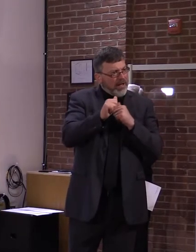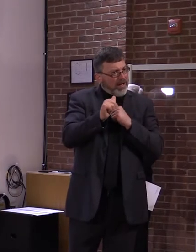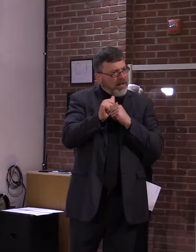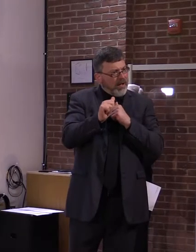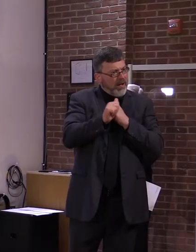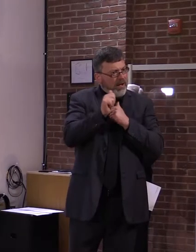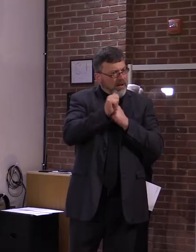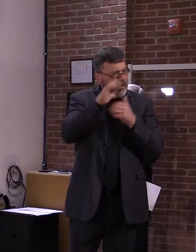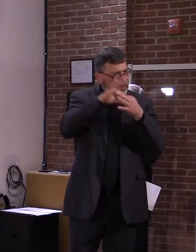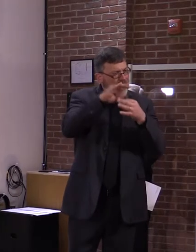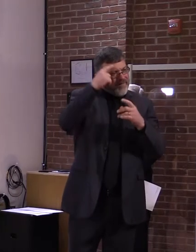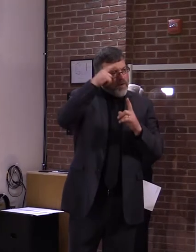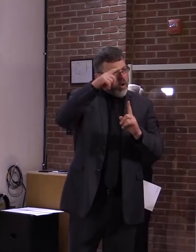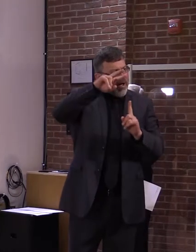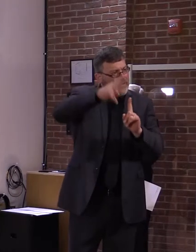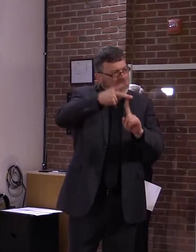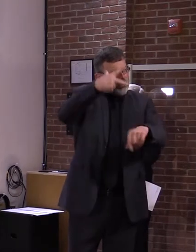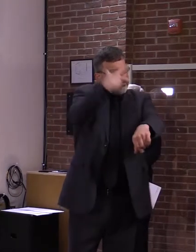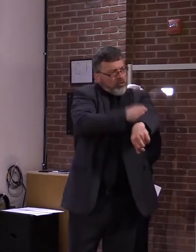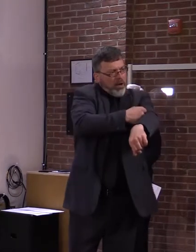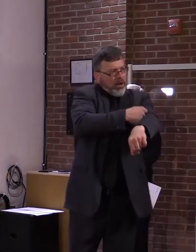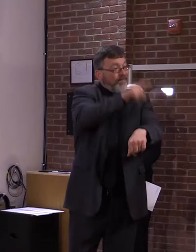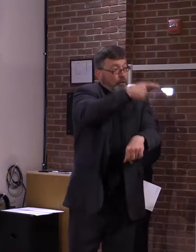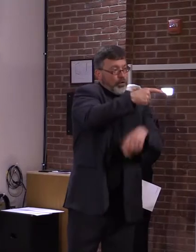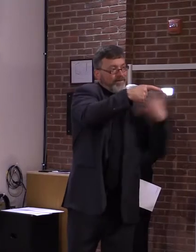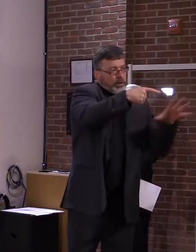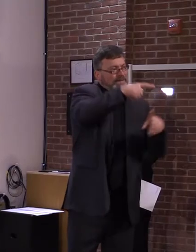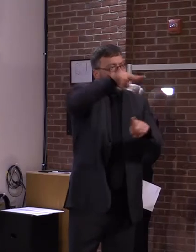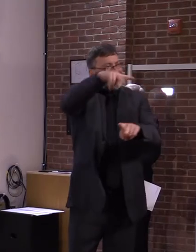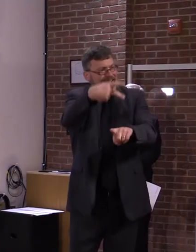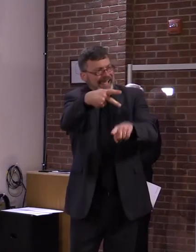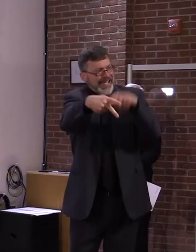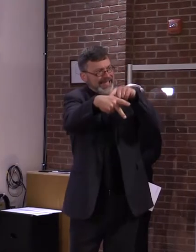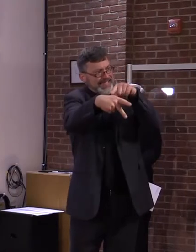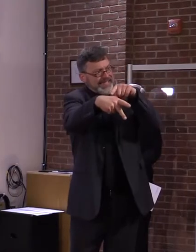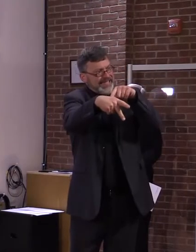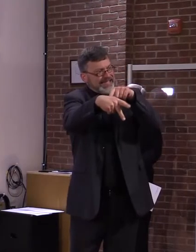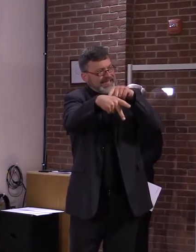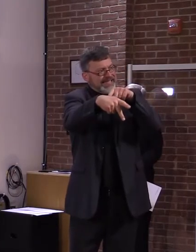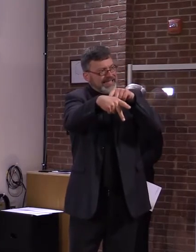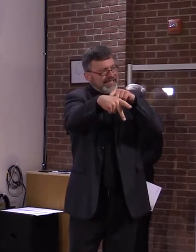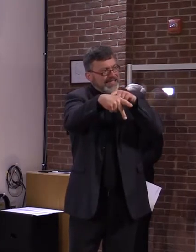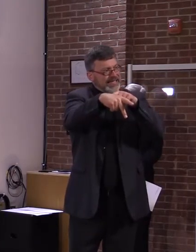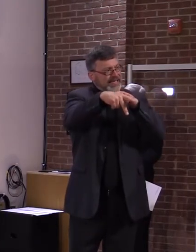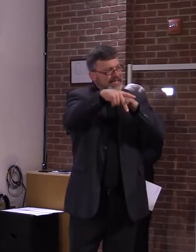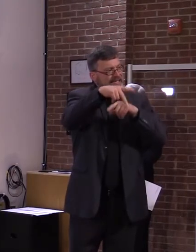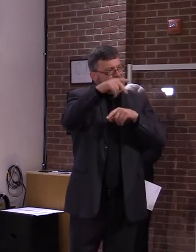Any medical risk in getting a second vaccination this summer?